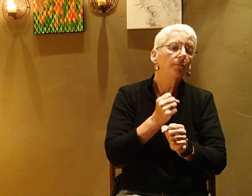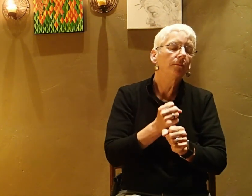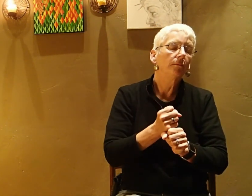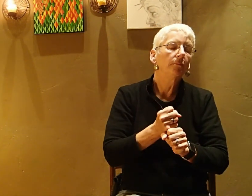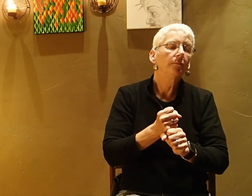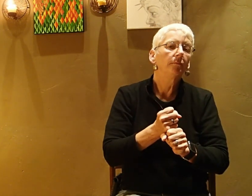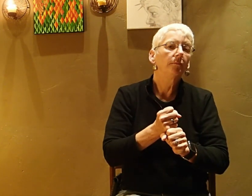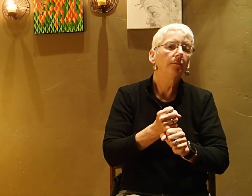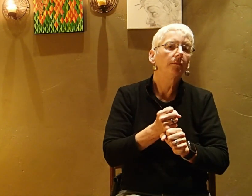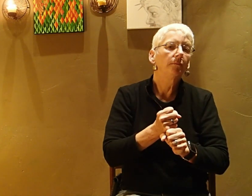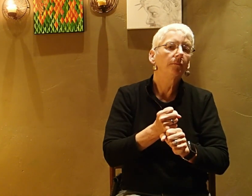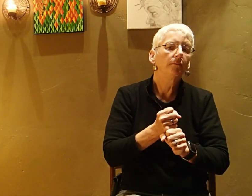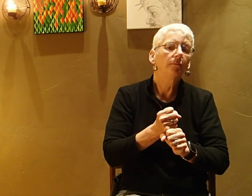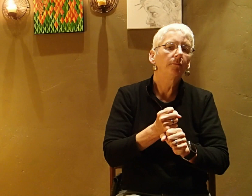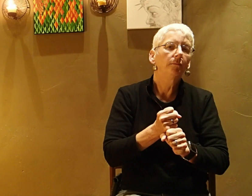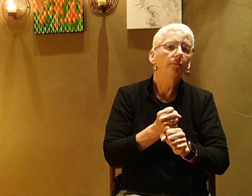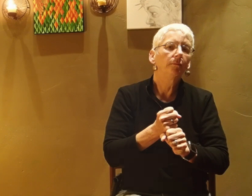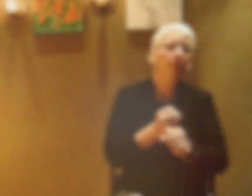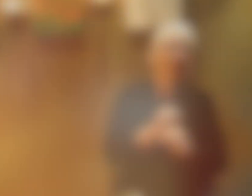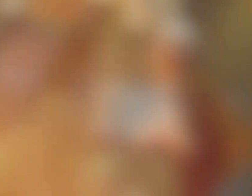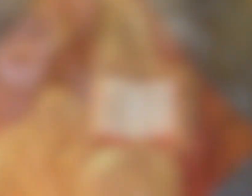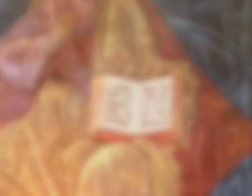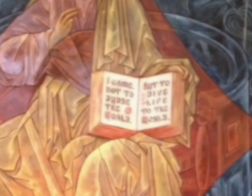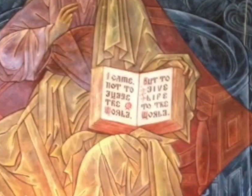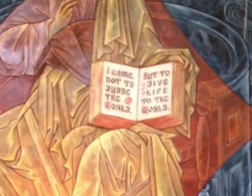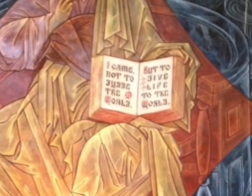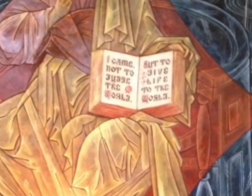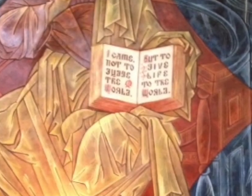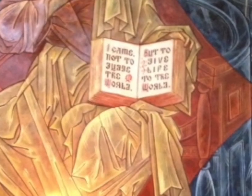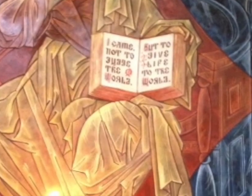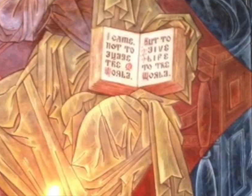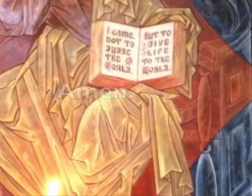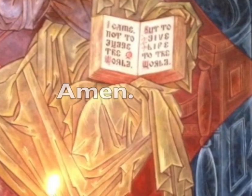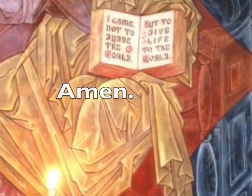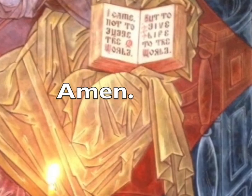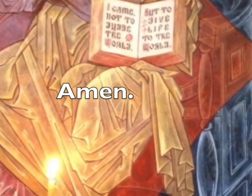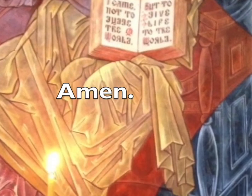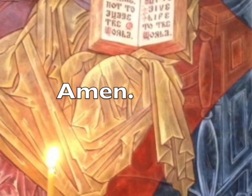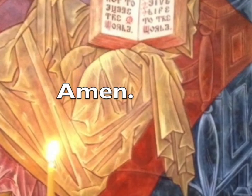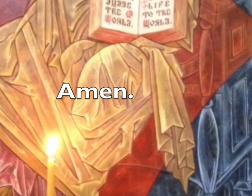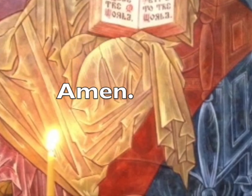Amen.